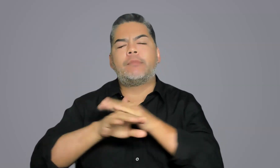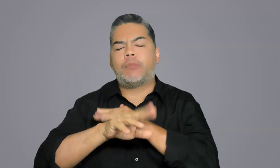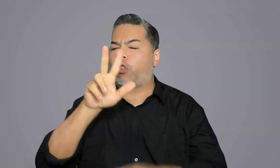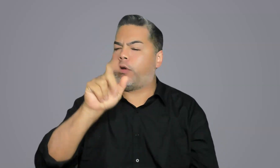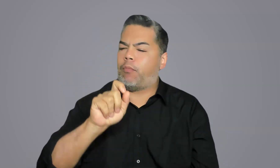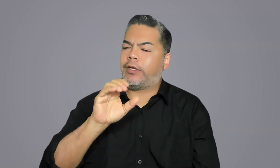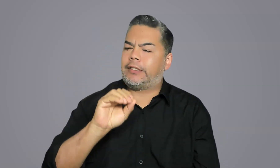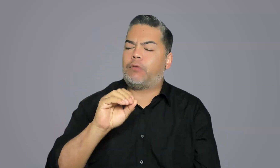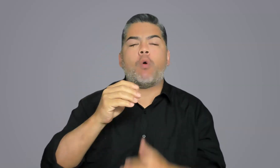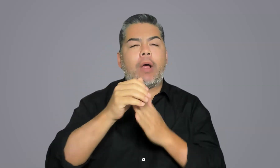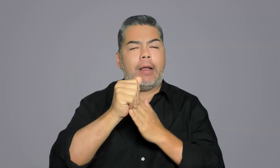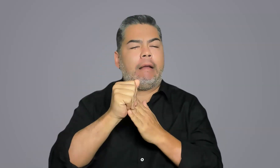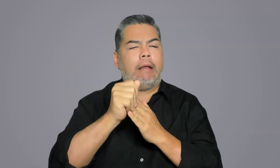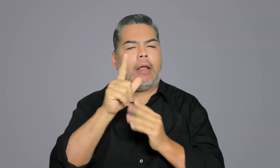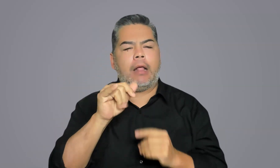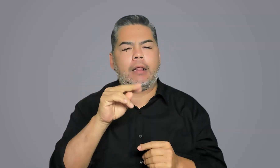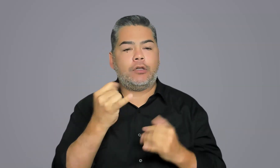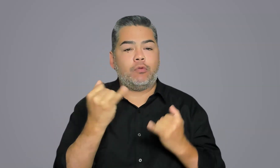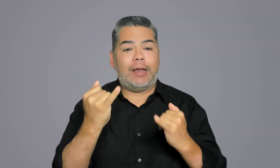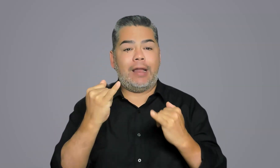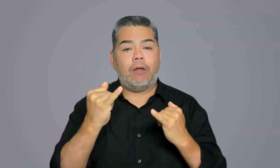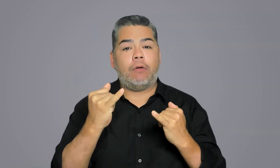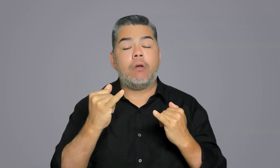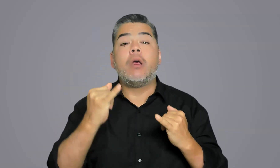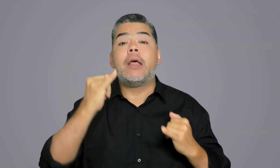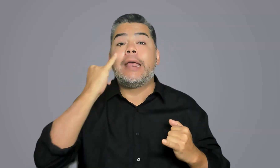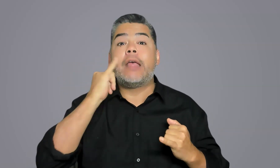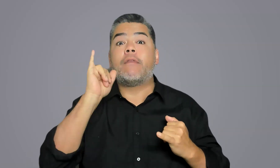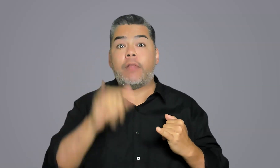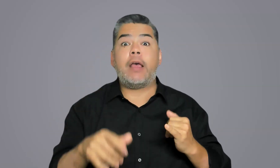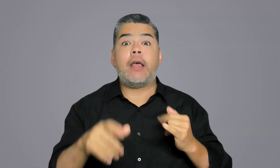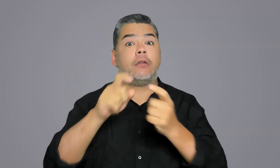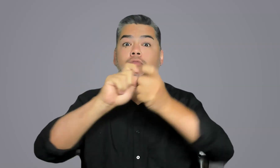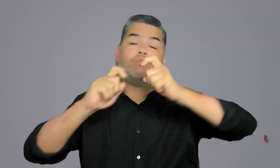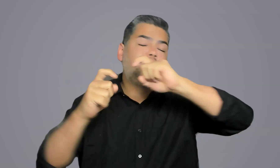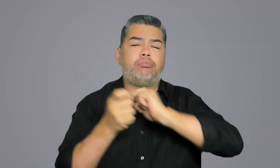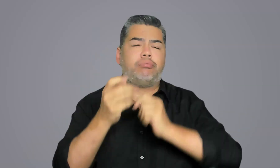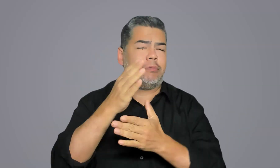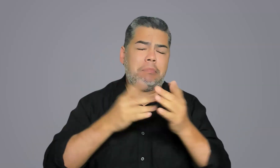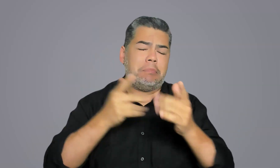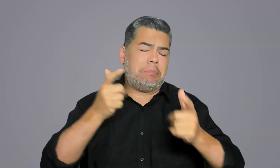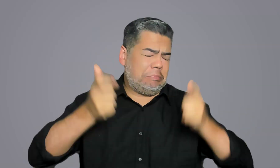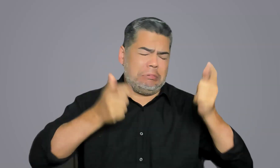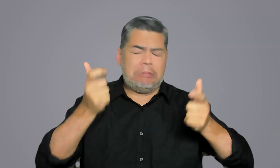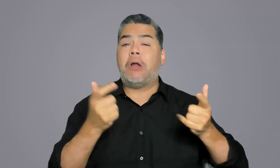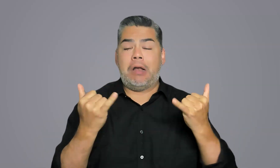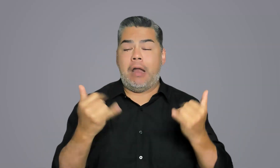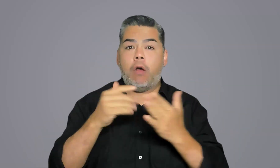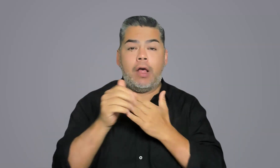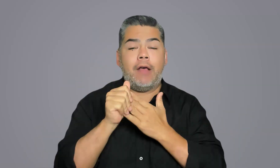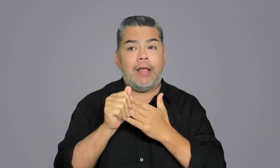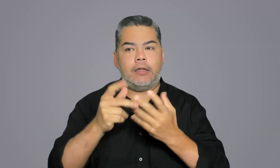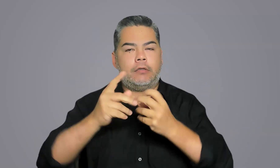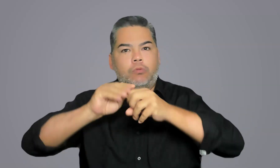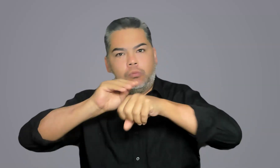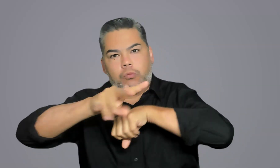that's currently in progress. If that does eventually become a major part of the guidelines, then by learning about it now and making sure we're building